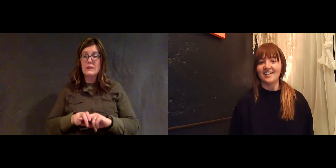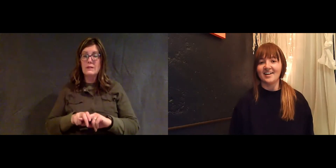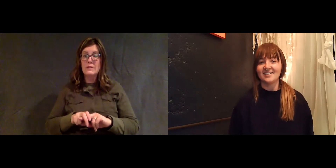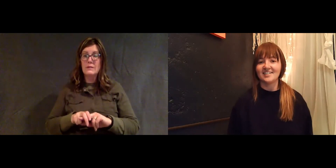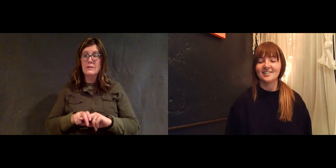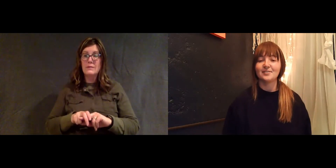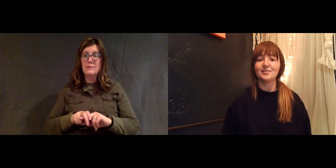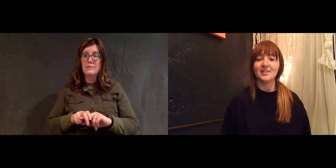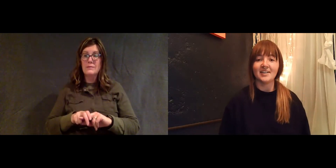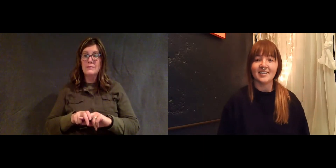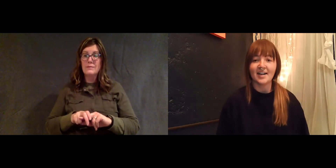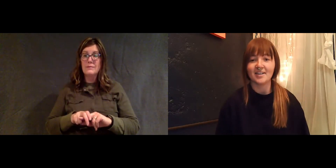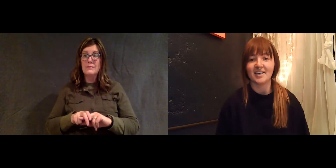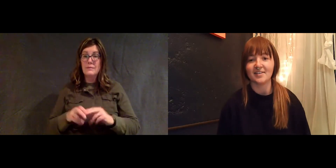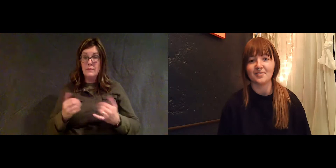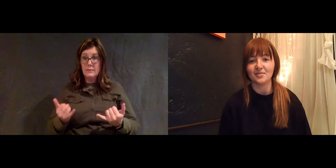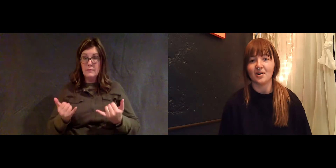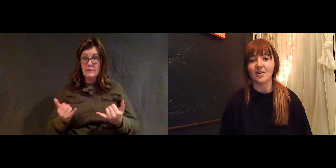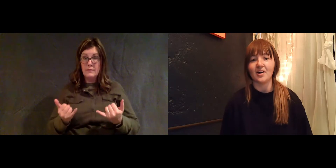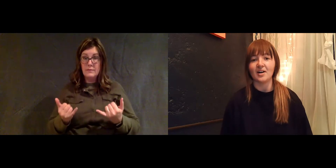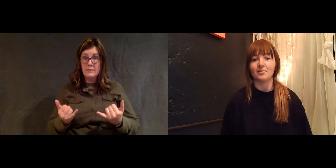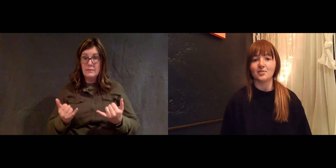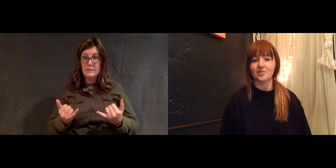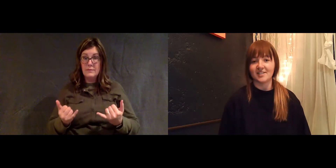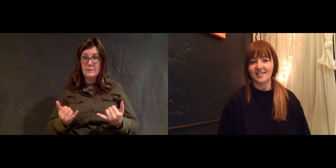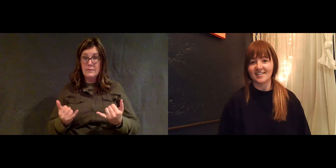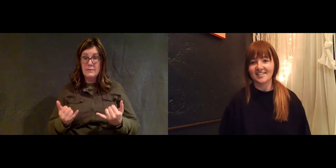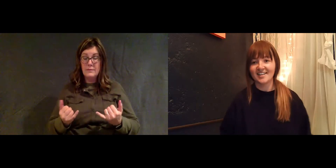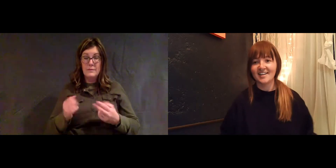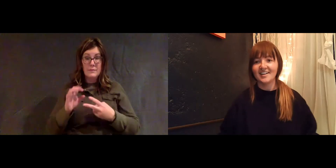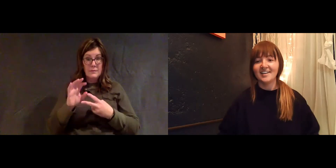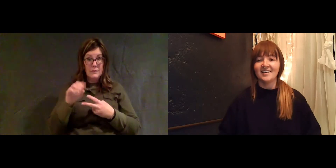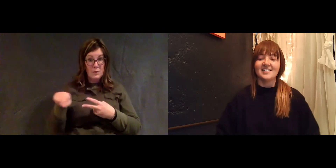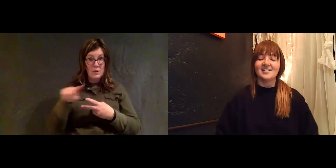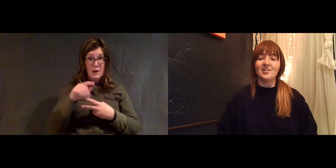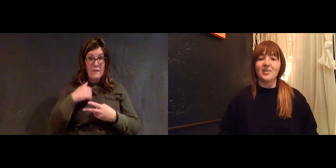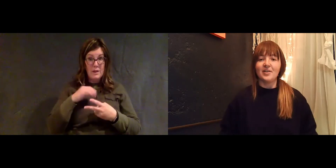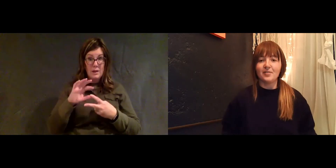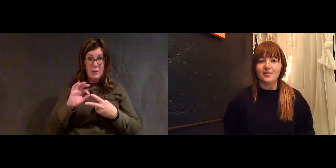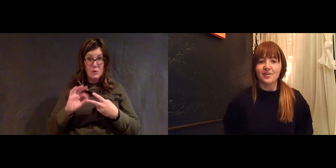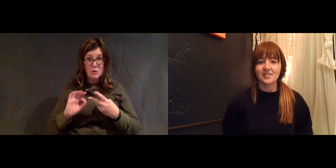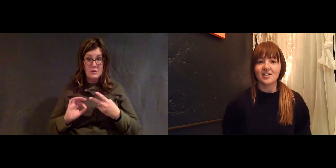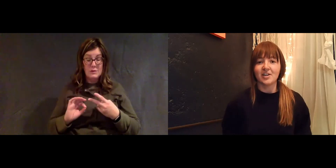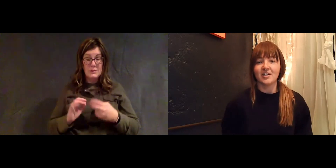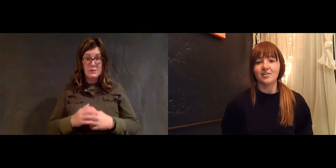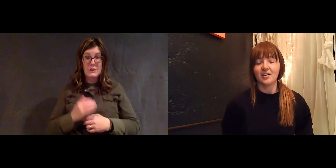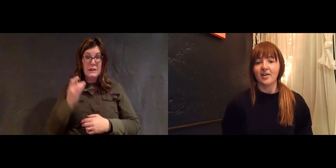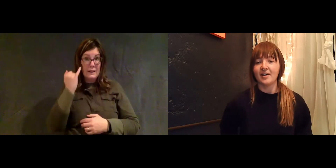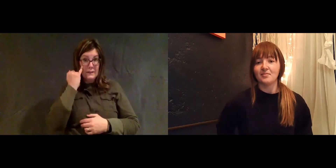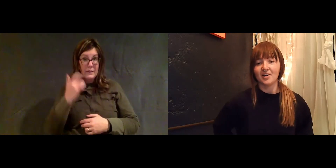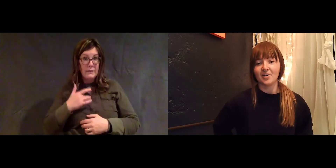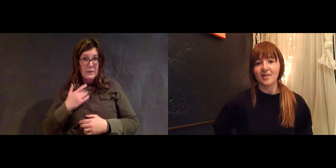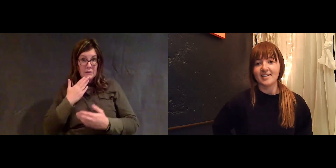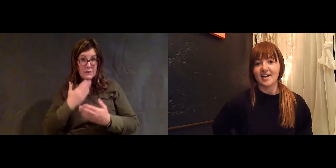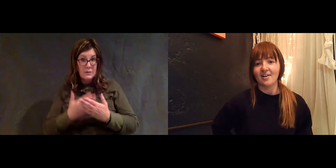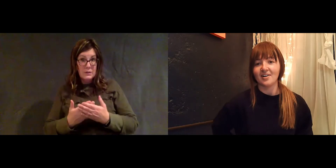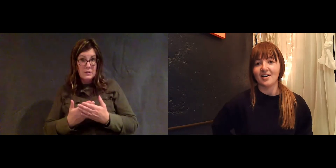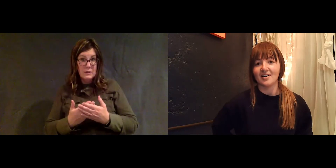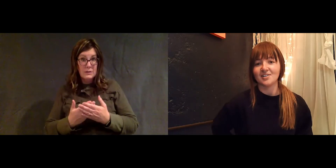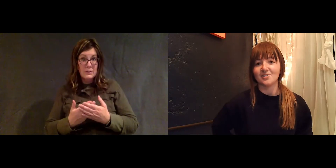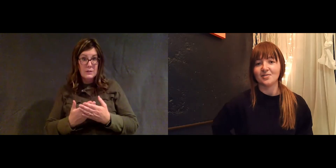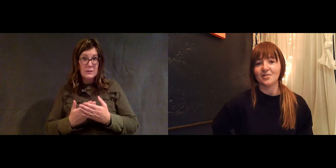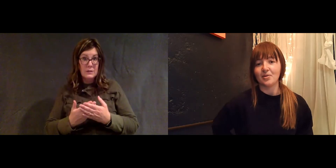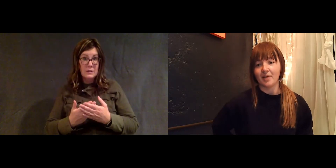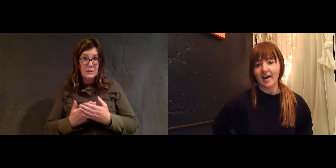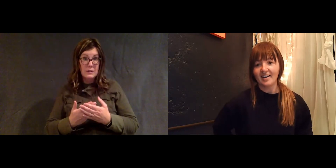All right, from here, I'm gonna give you all a couple choices. So if it feels good, you can go ahead and make your way down